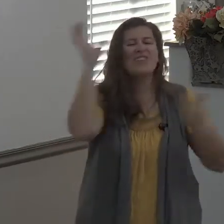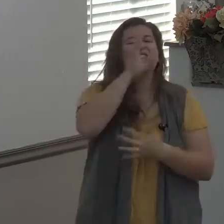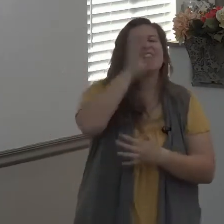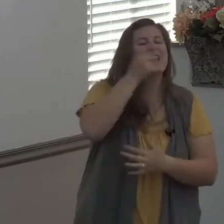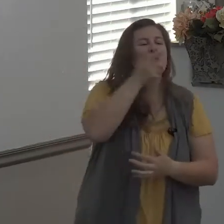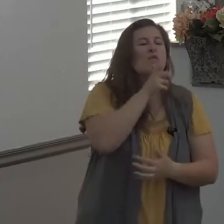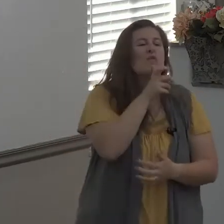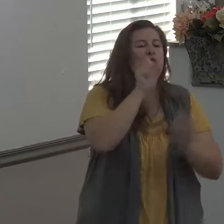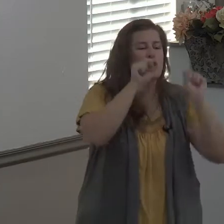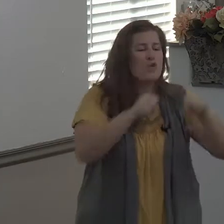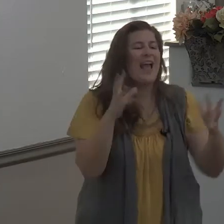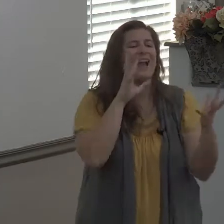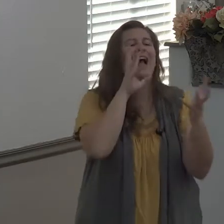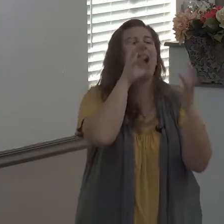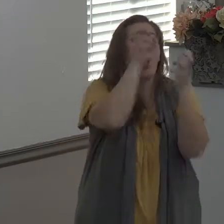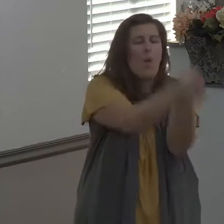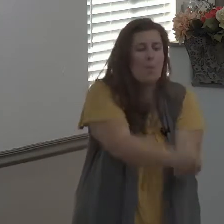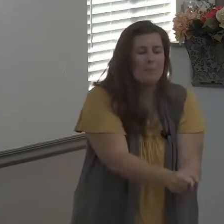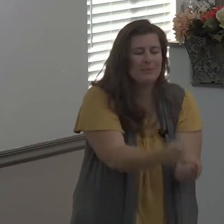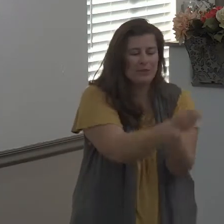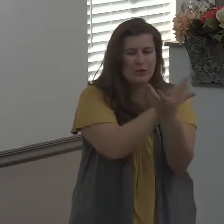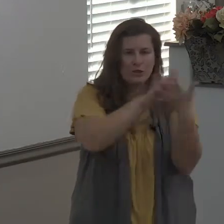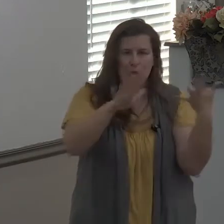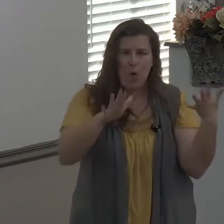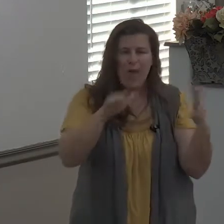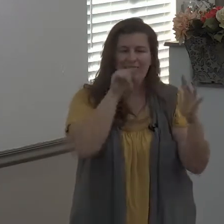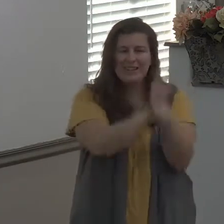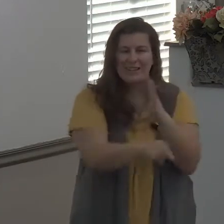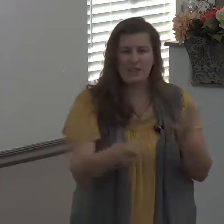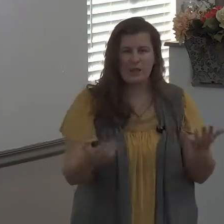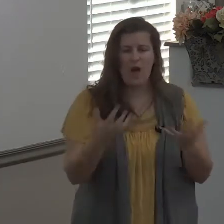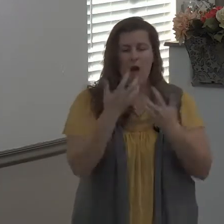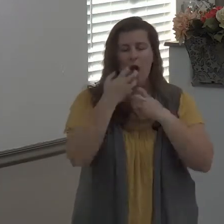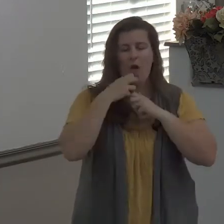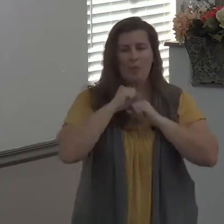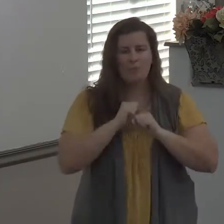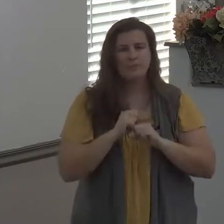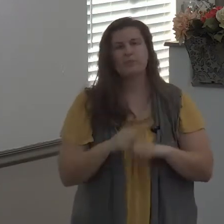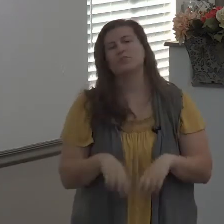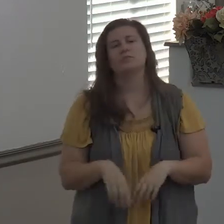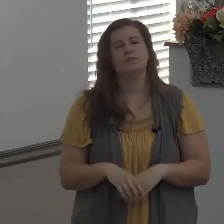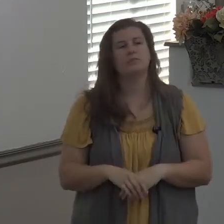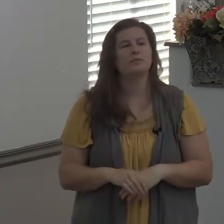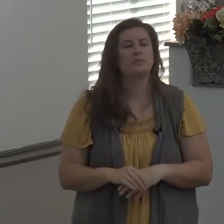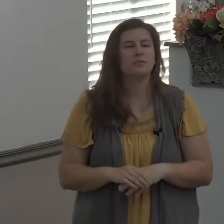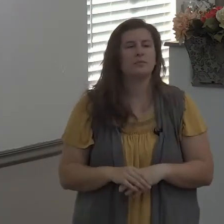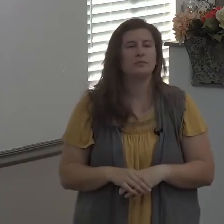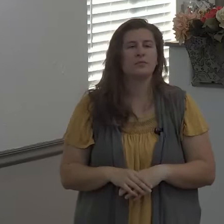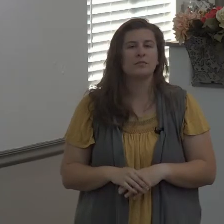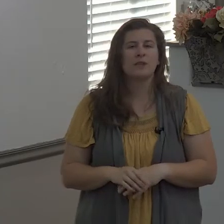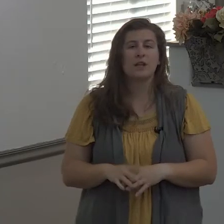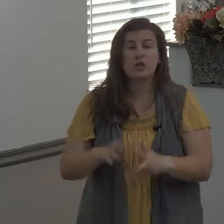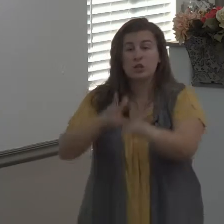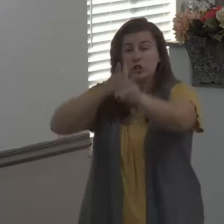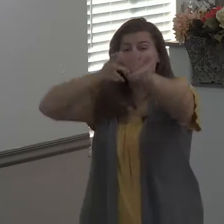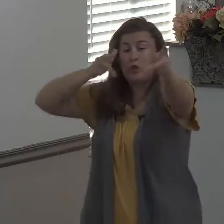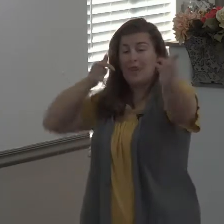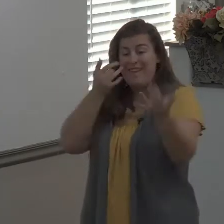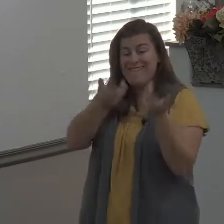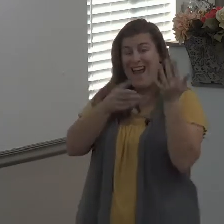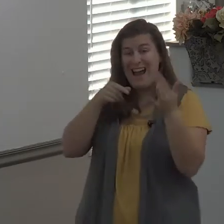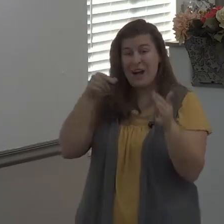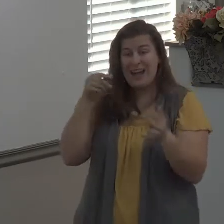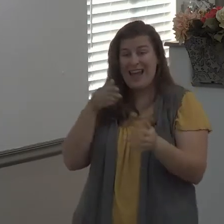have an adversary like a roaring lion or as a roaring lion seeking about whom he may devour, destroy,